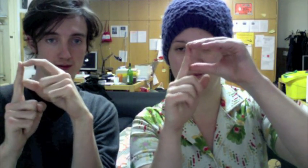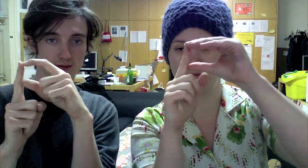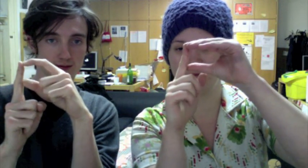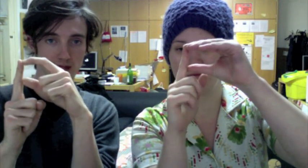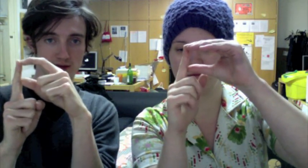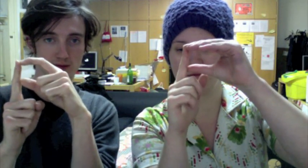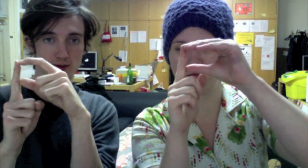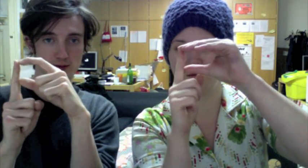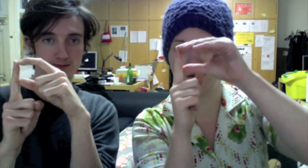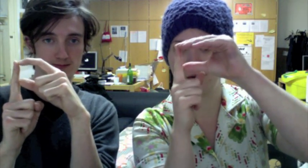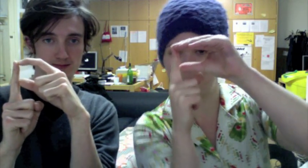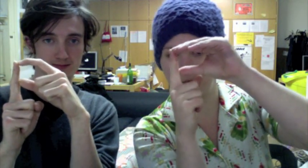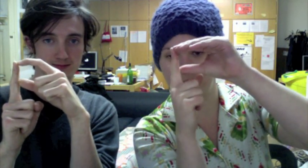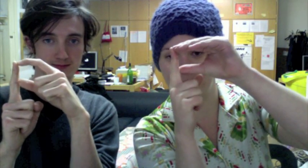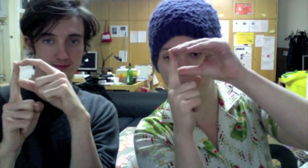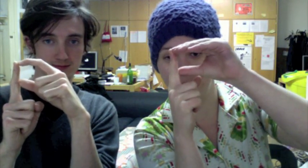P for proposal.